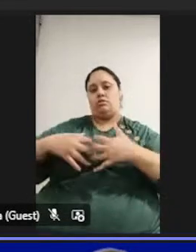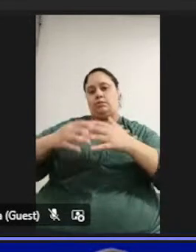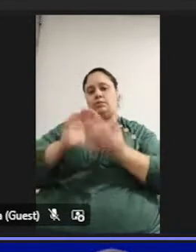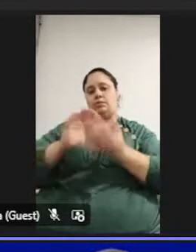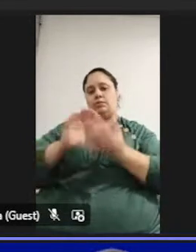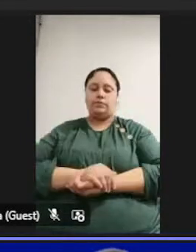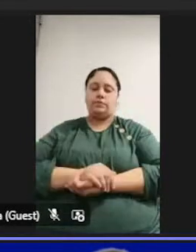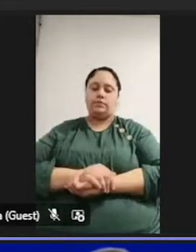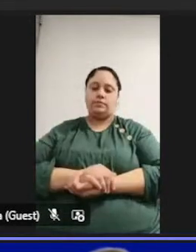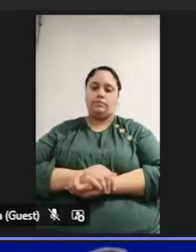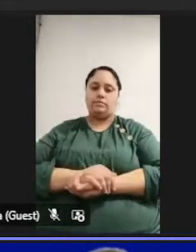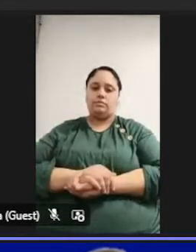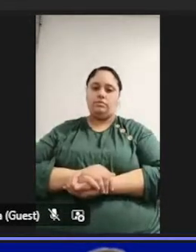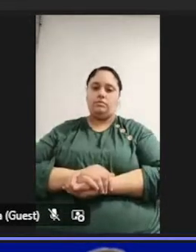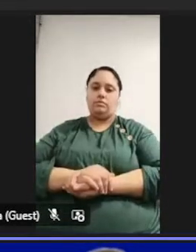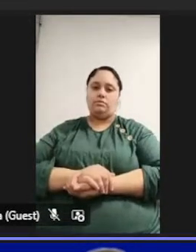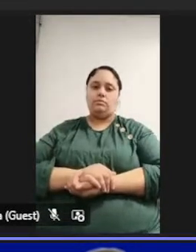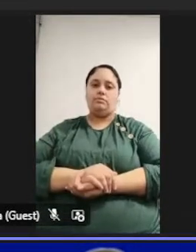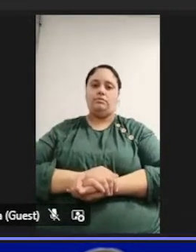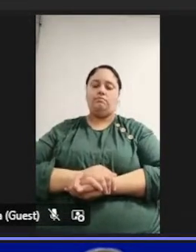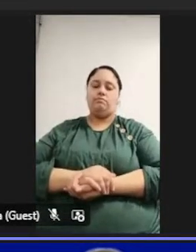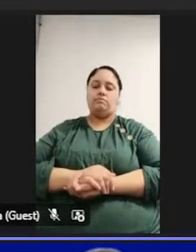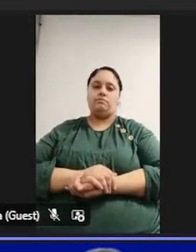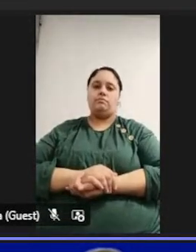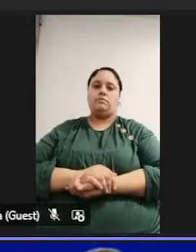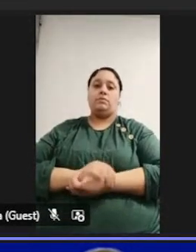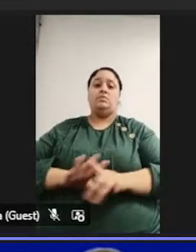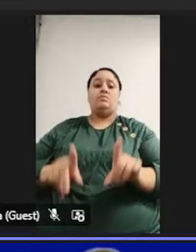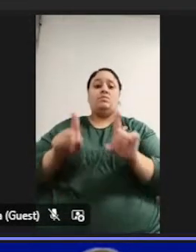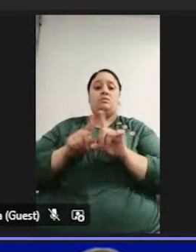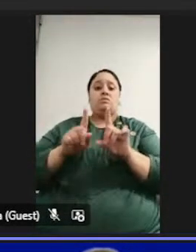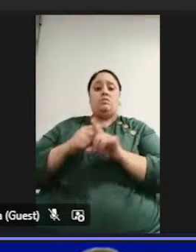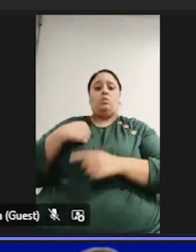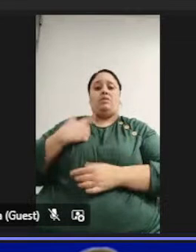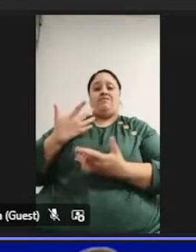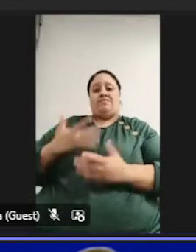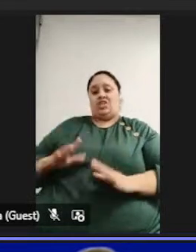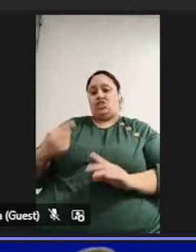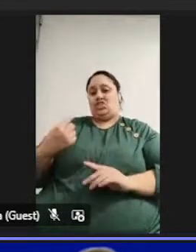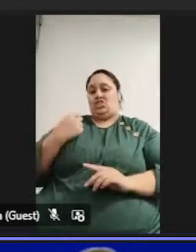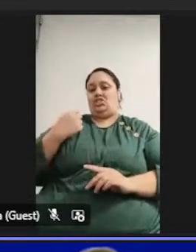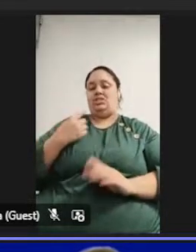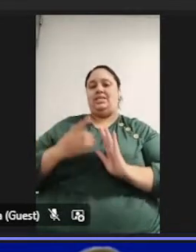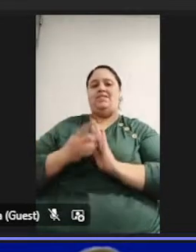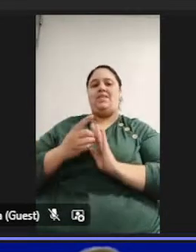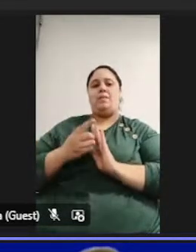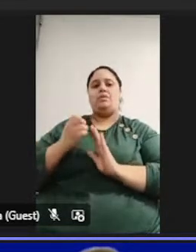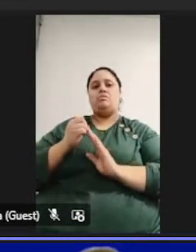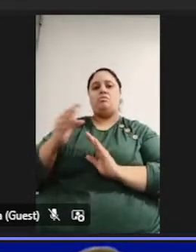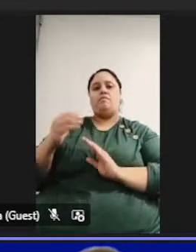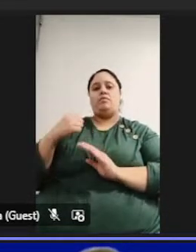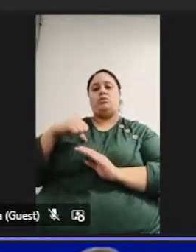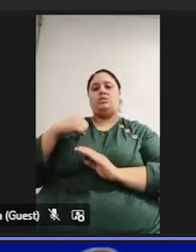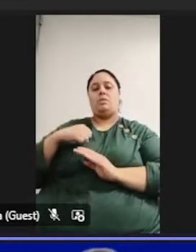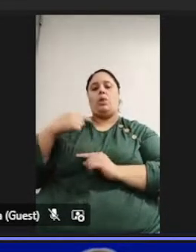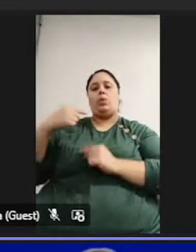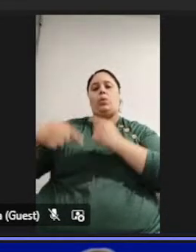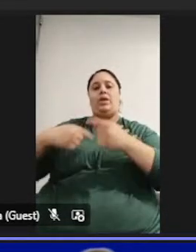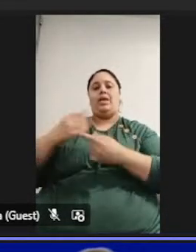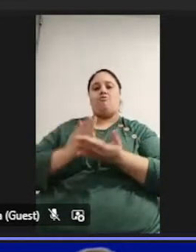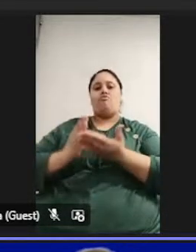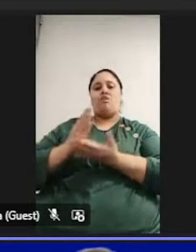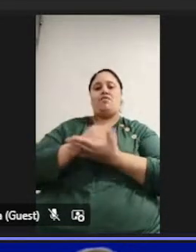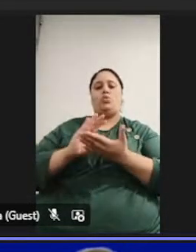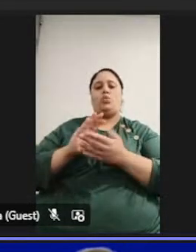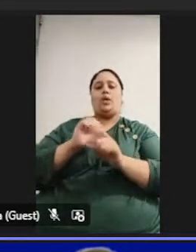me. We also have just finished the development of a municipal wheeling revenue impact assessment model.